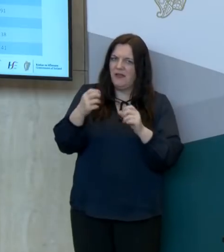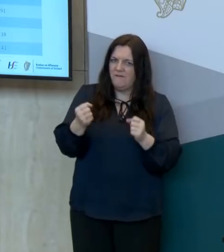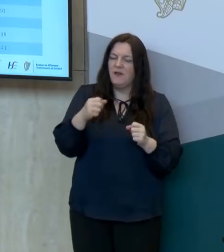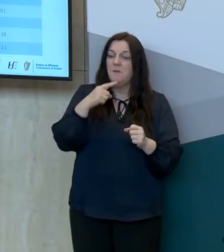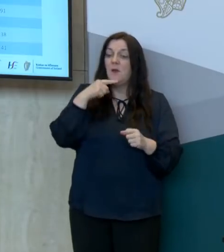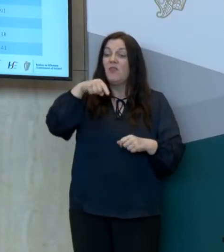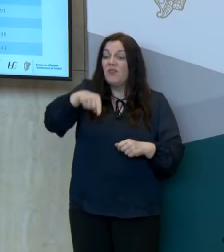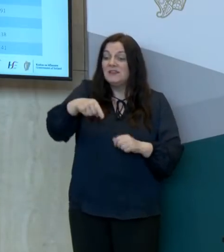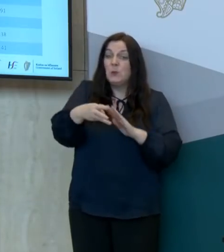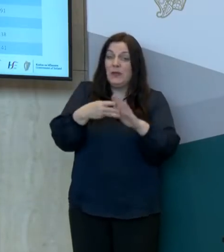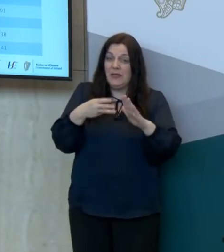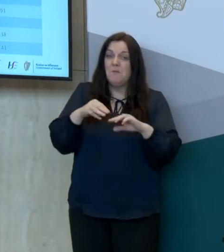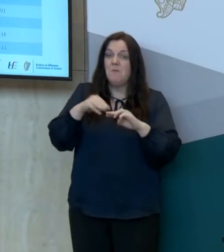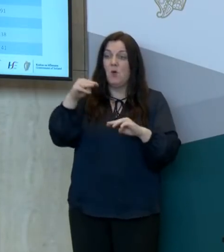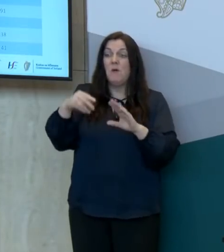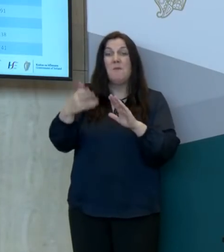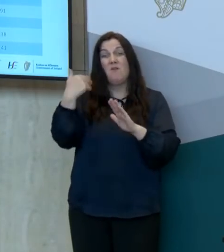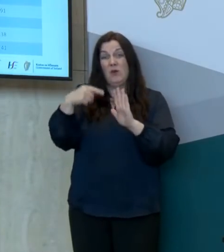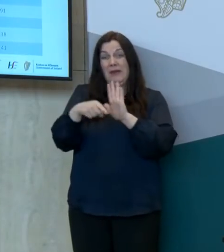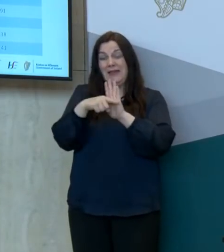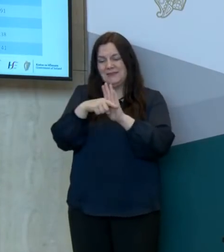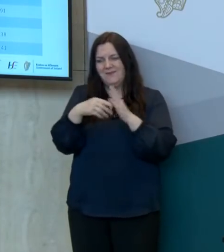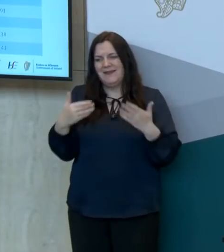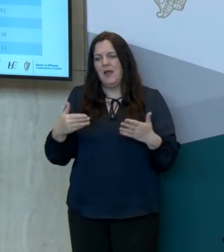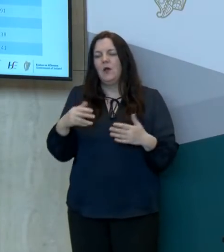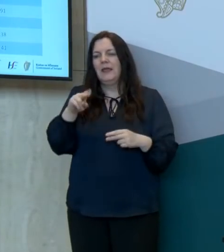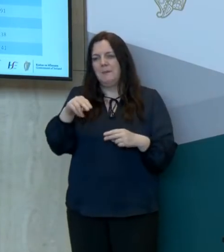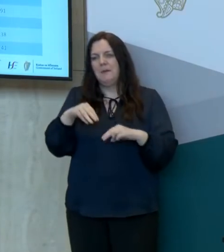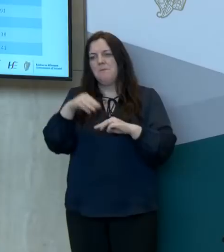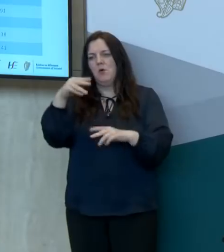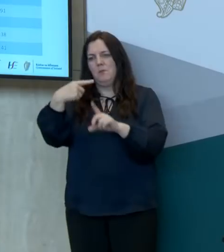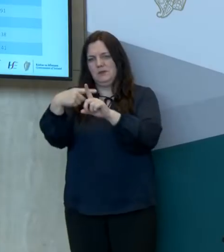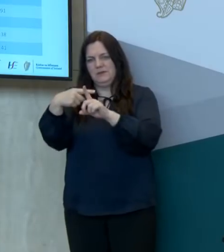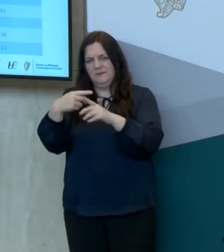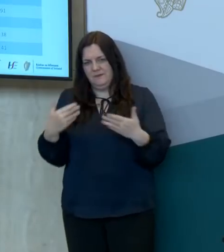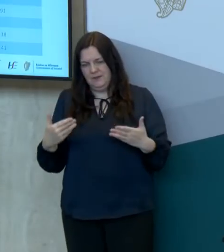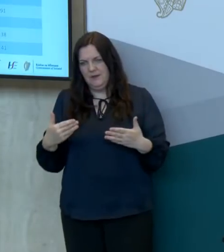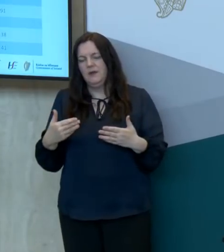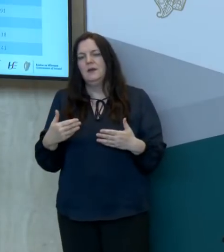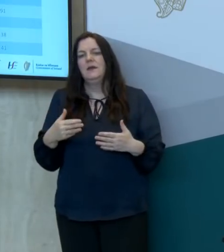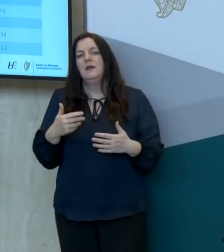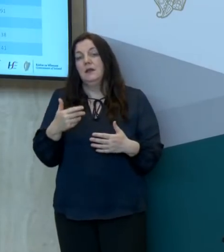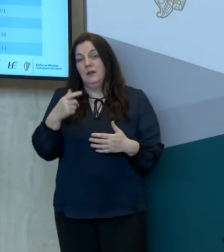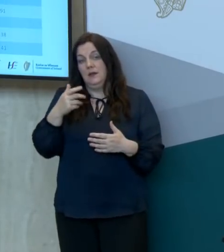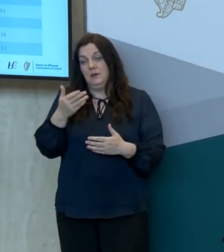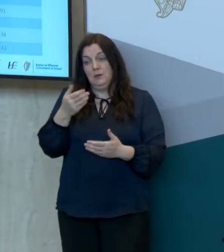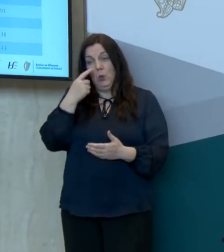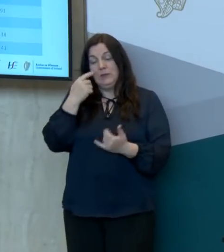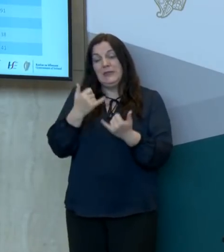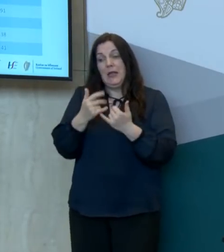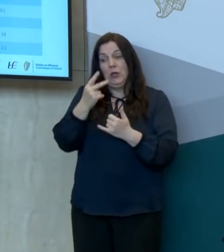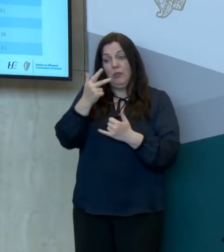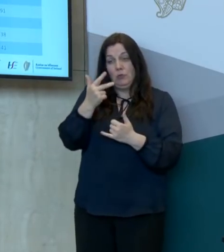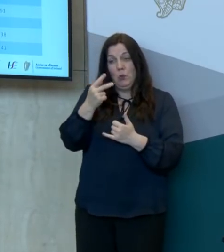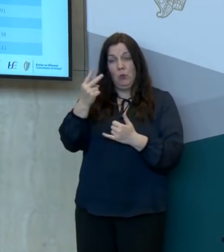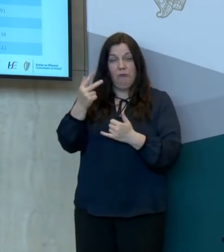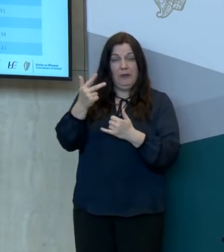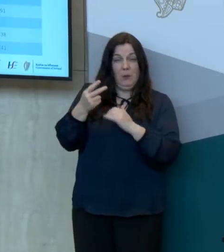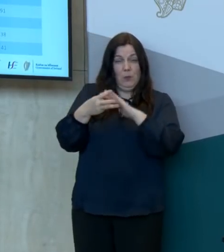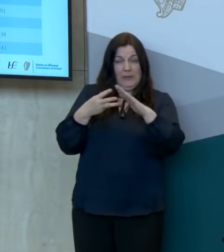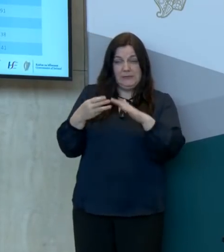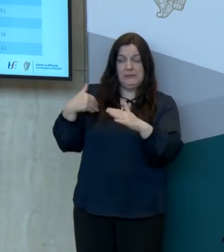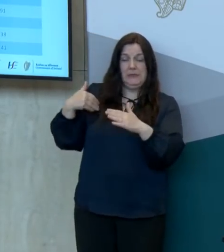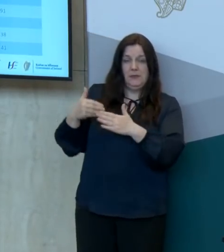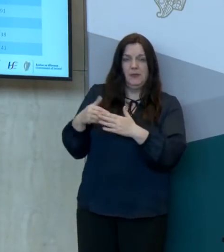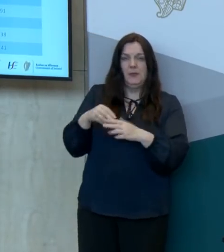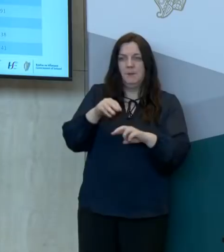optimistic. And what it demonstrates is that people listened 3 weeks ago. They listened 2 weeks ago. They've taken actions